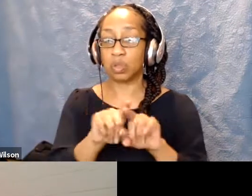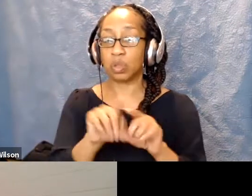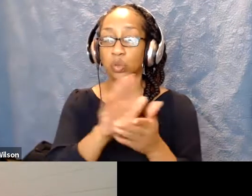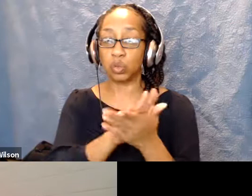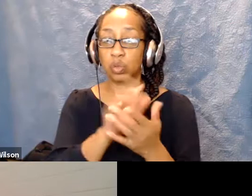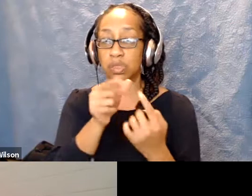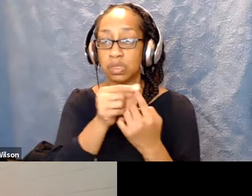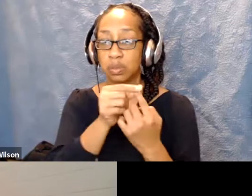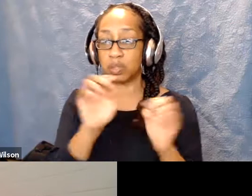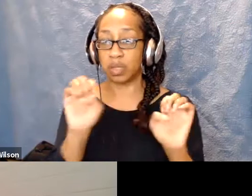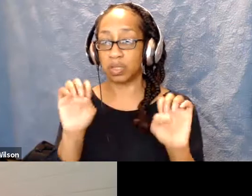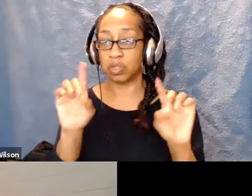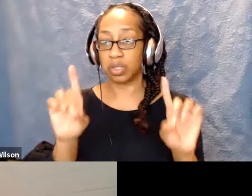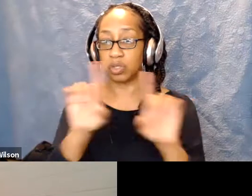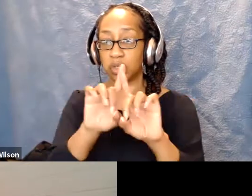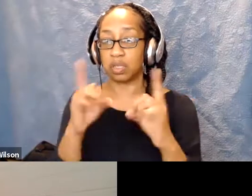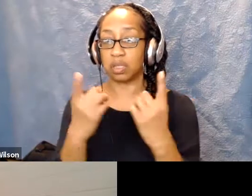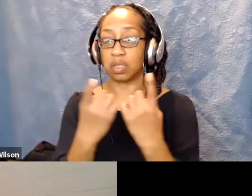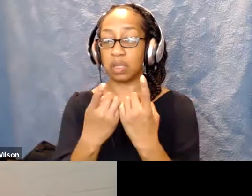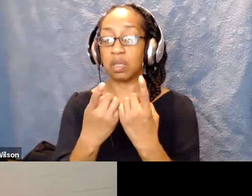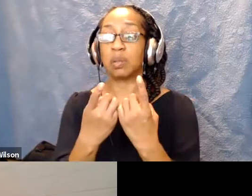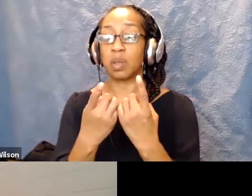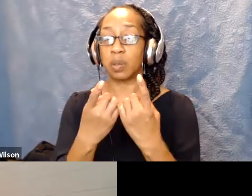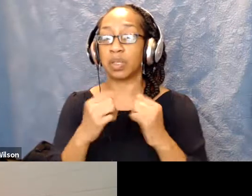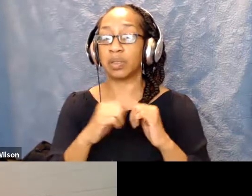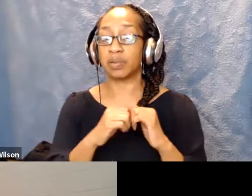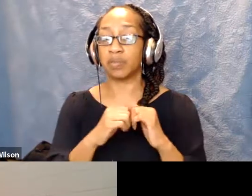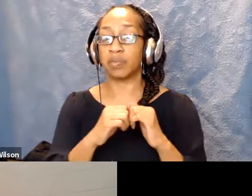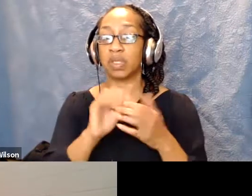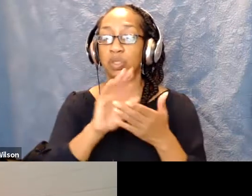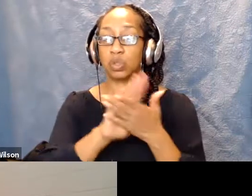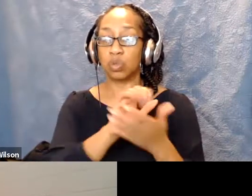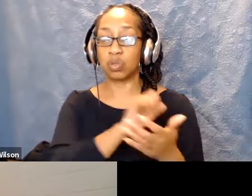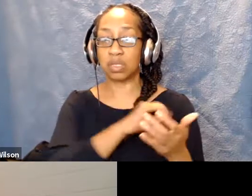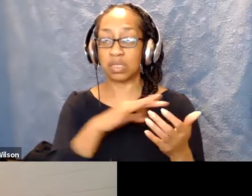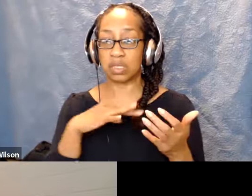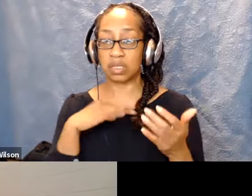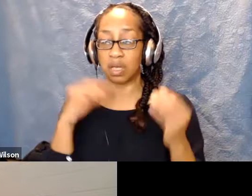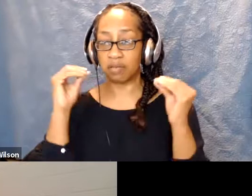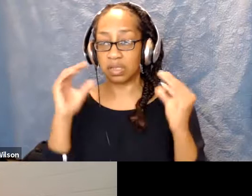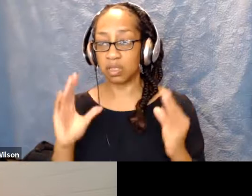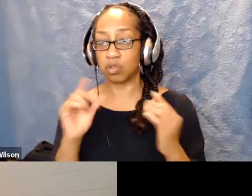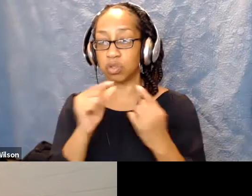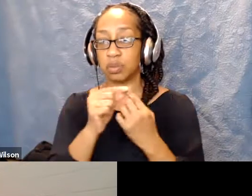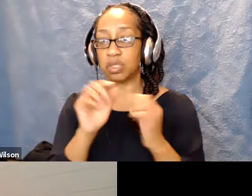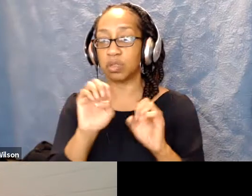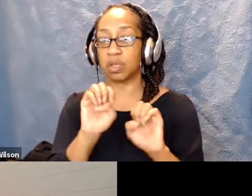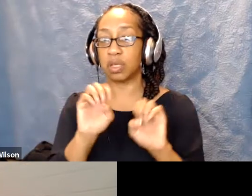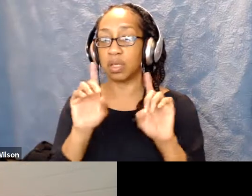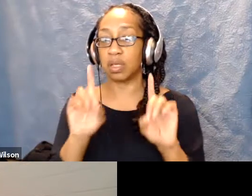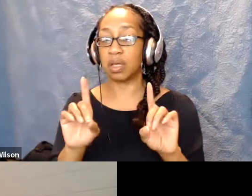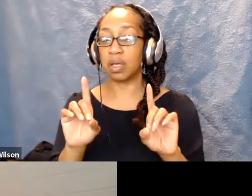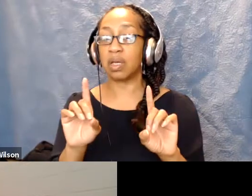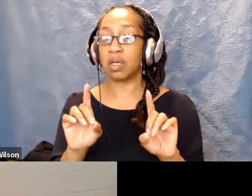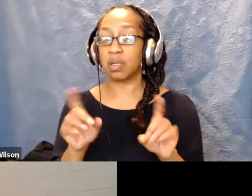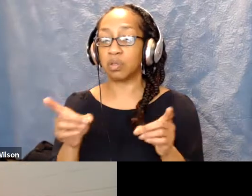education departments and school staff, teachers, and special ed directors. The Ability Center